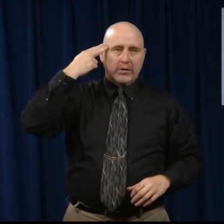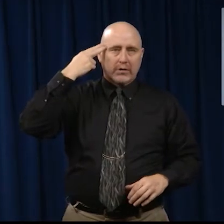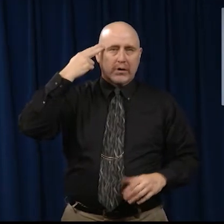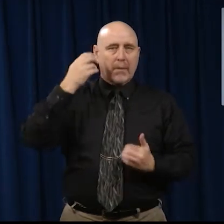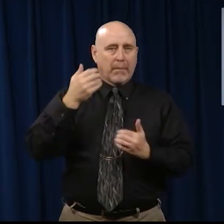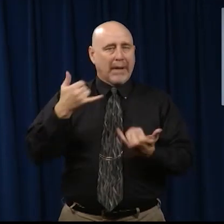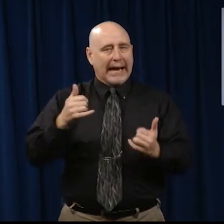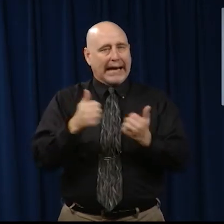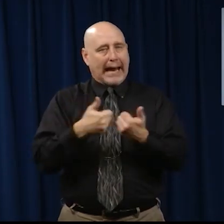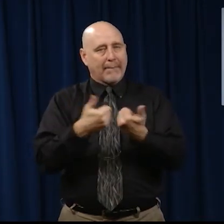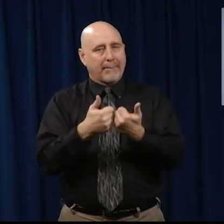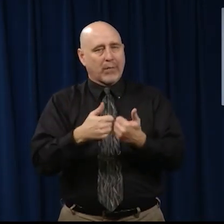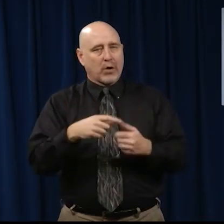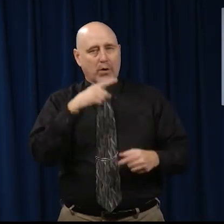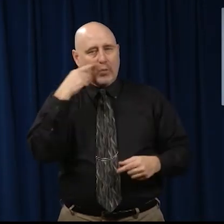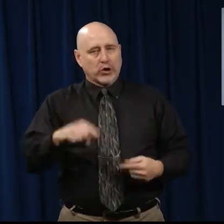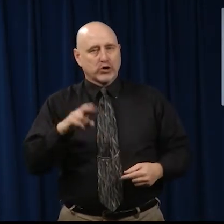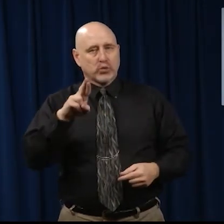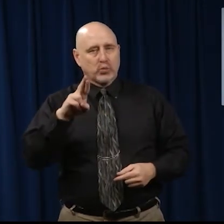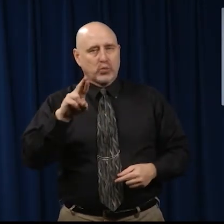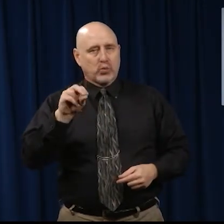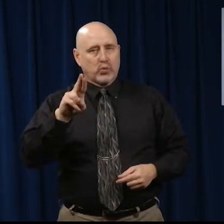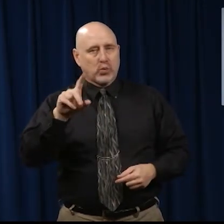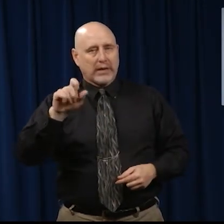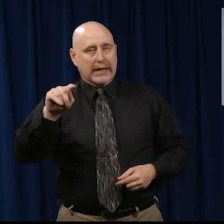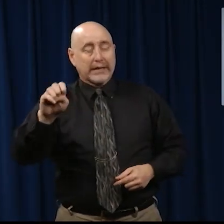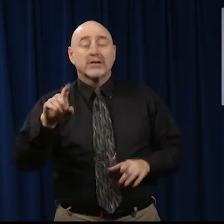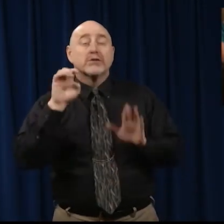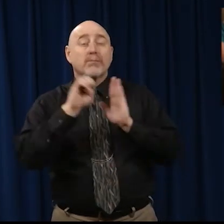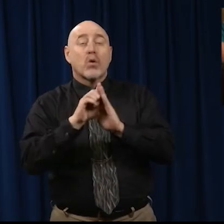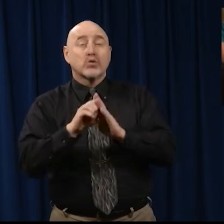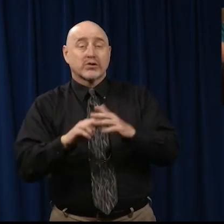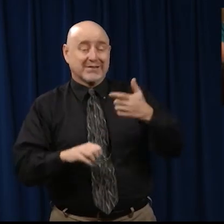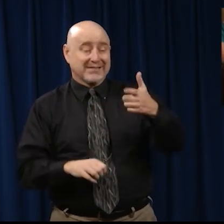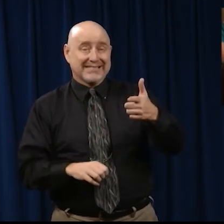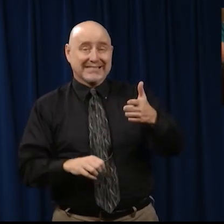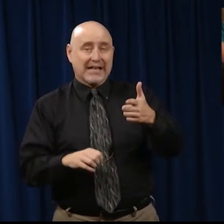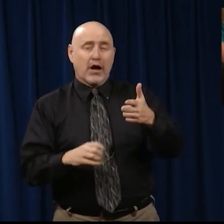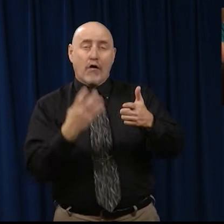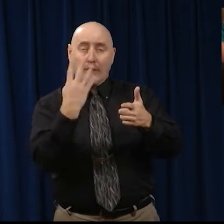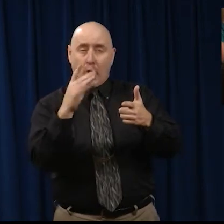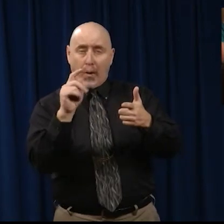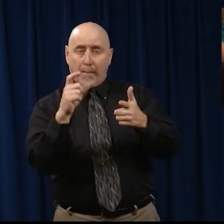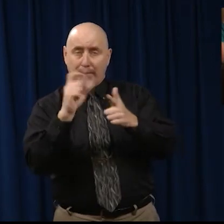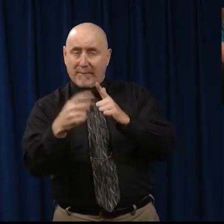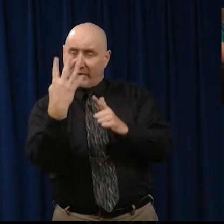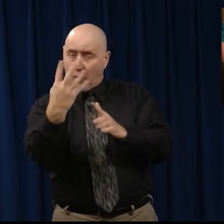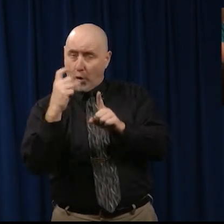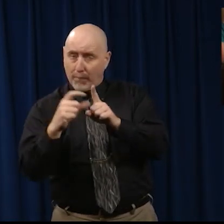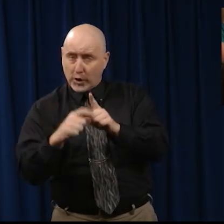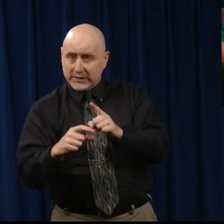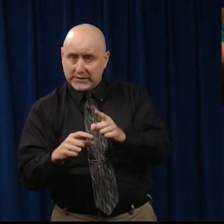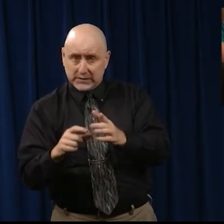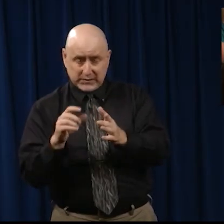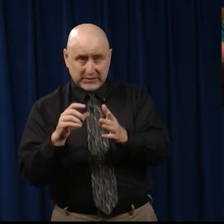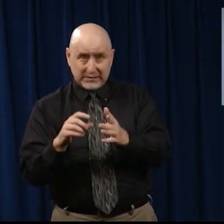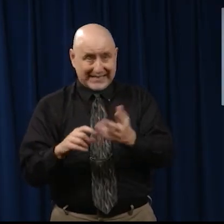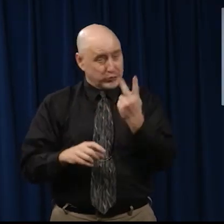head playing Russian roulette. Now suppose that we have a cylinder of a gun and we put 4 bullets in it, leaving only 2